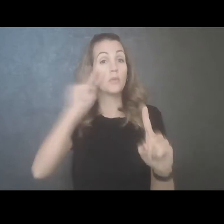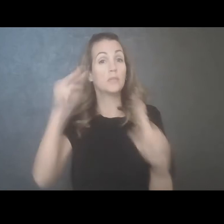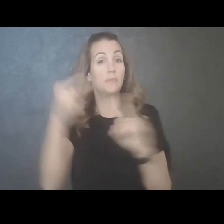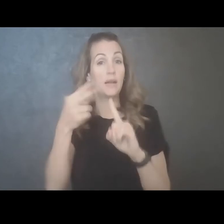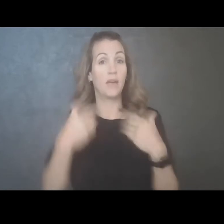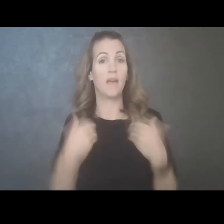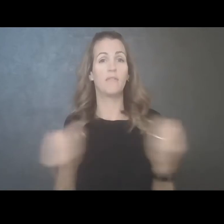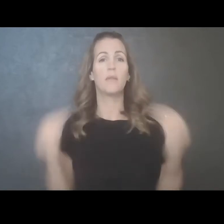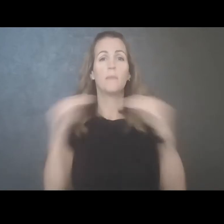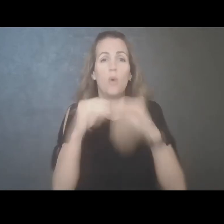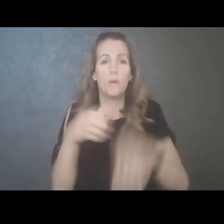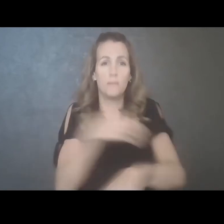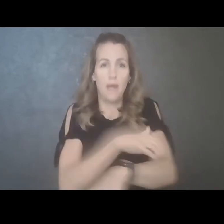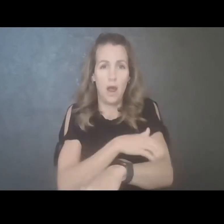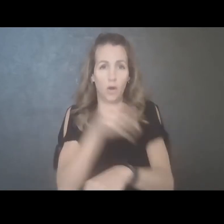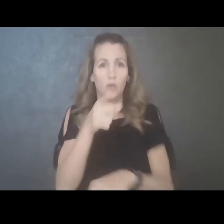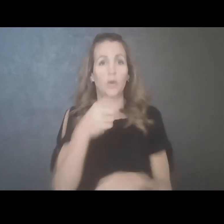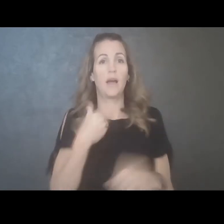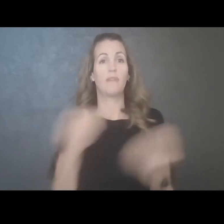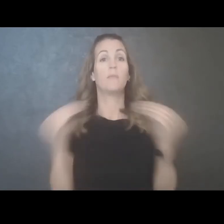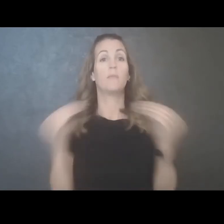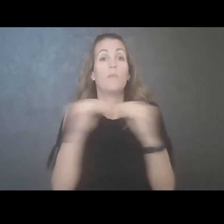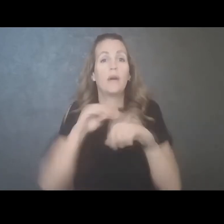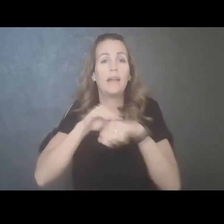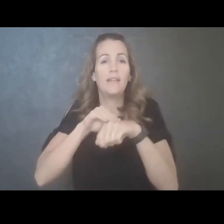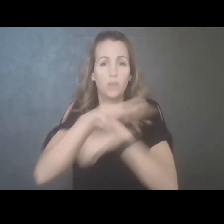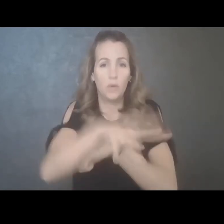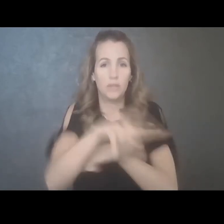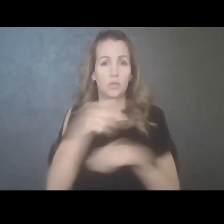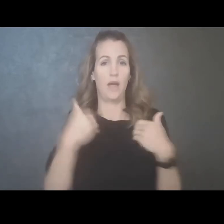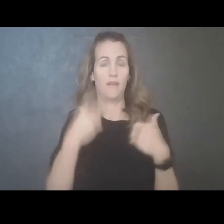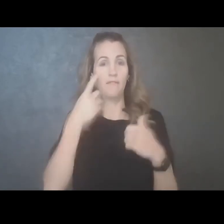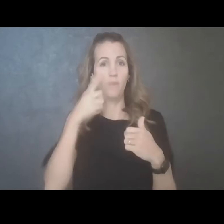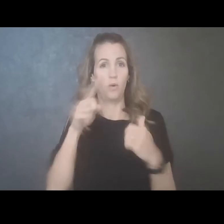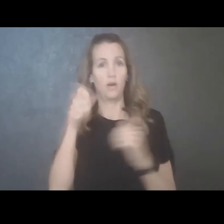you have, and the more influence you have around those, for those around you.